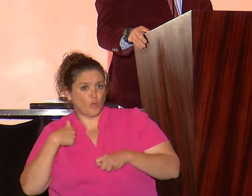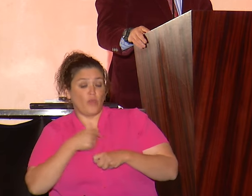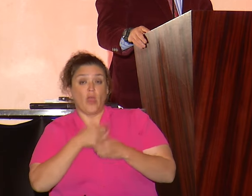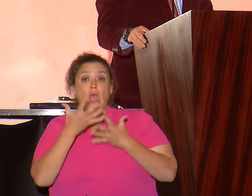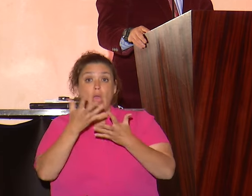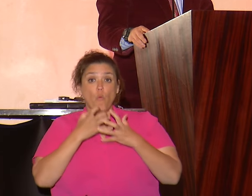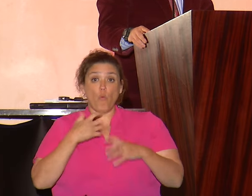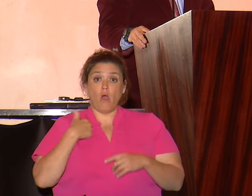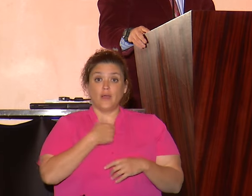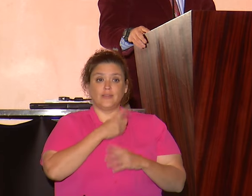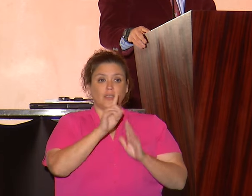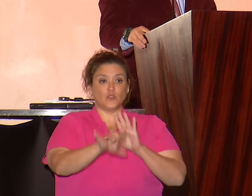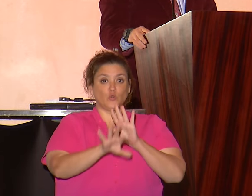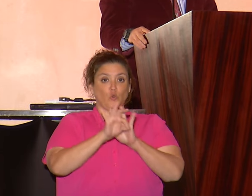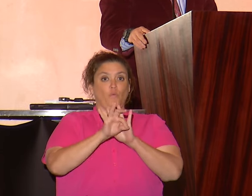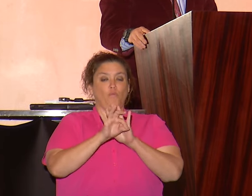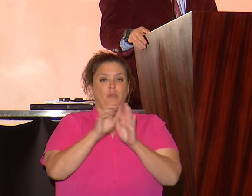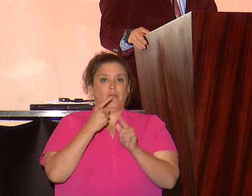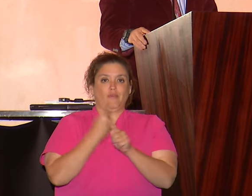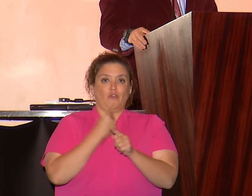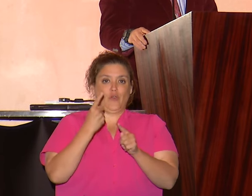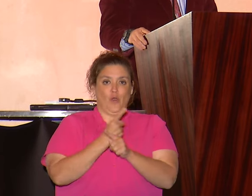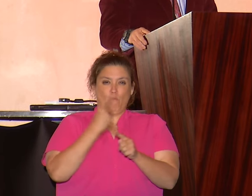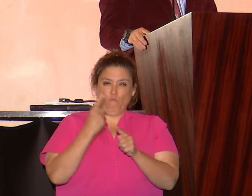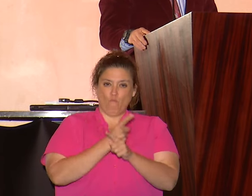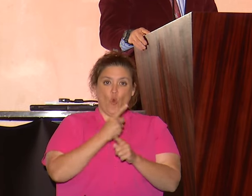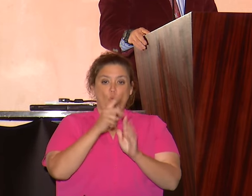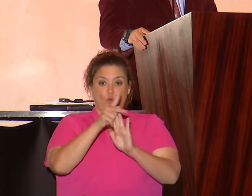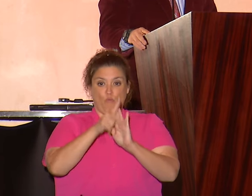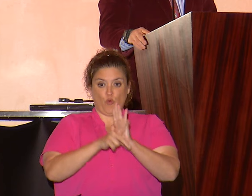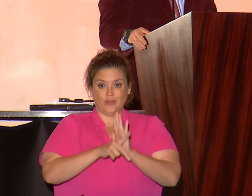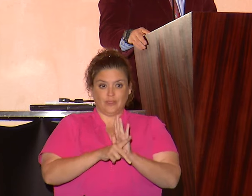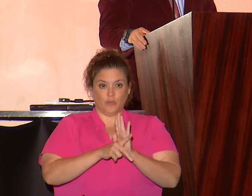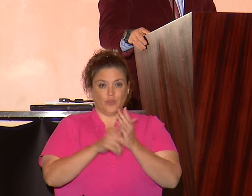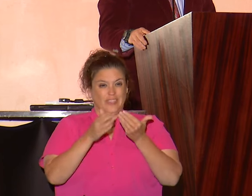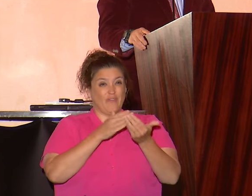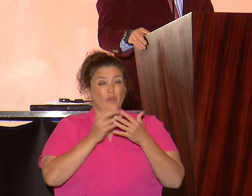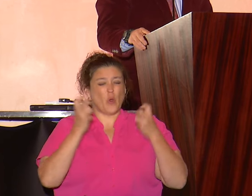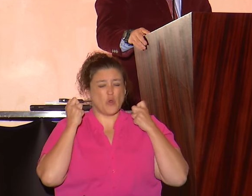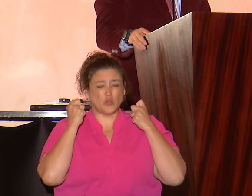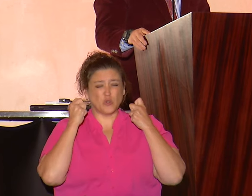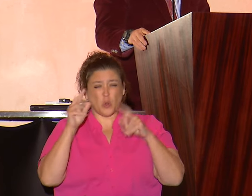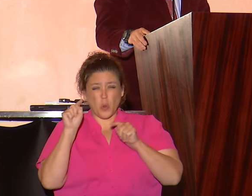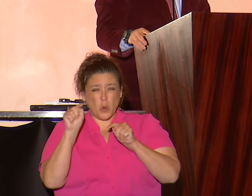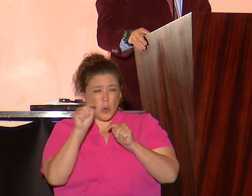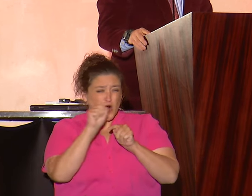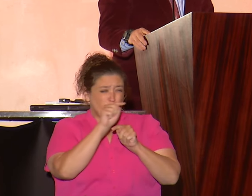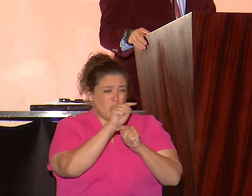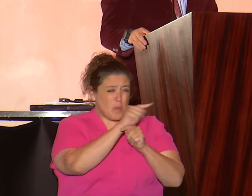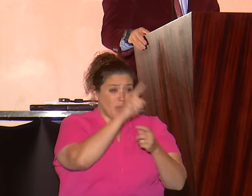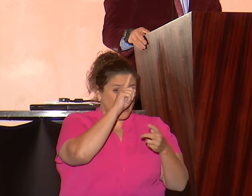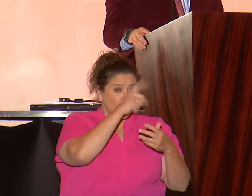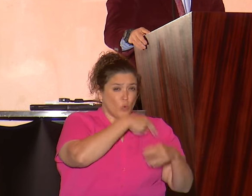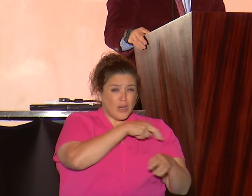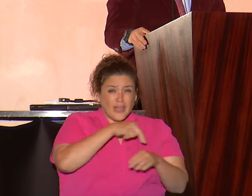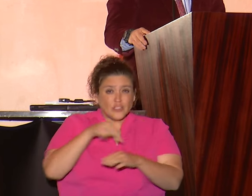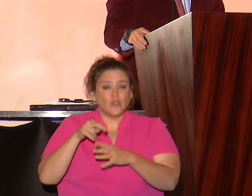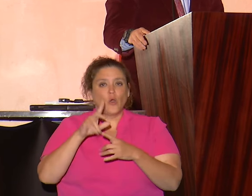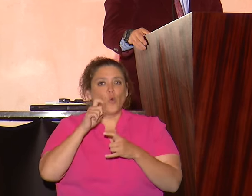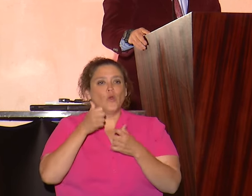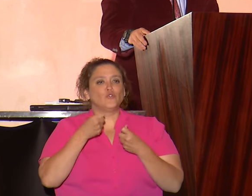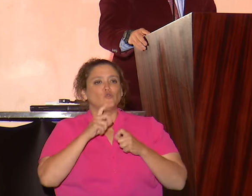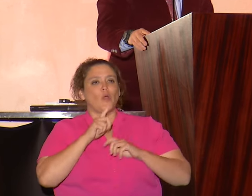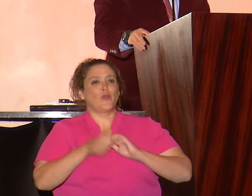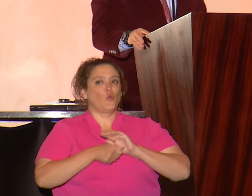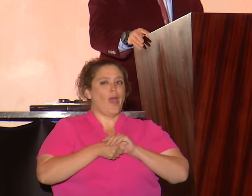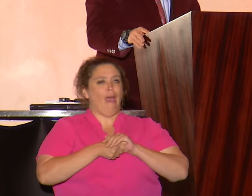us to pick the right theology from among all the competing belief systems would not play hide the ball,